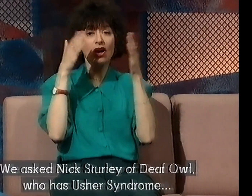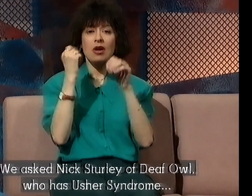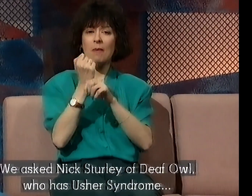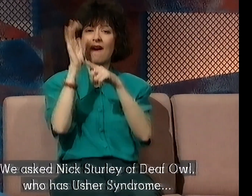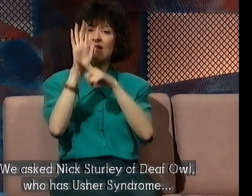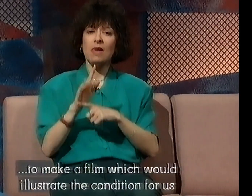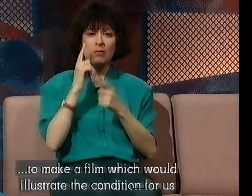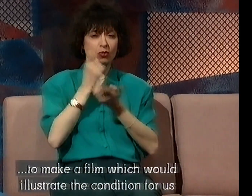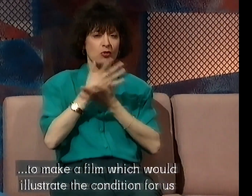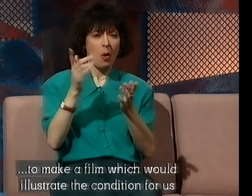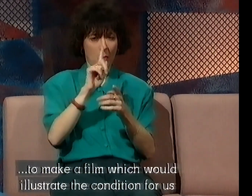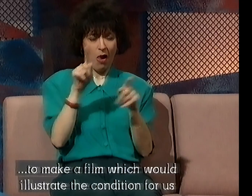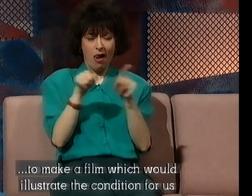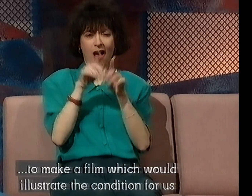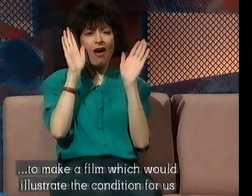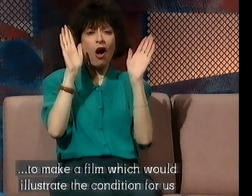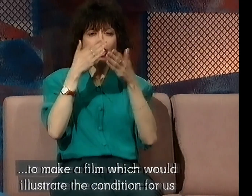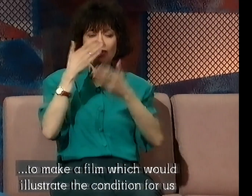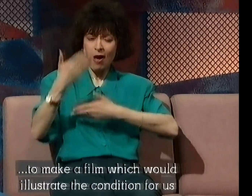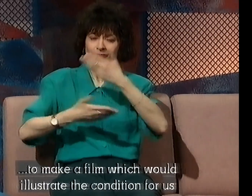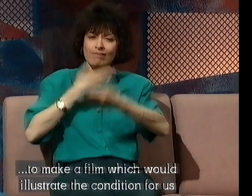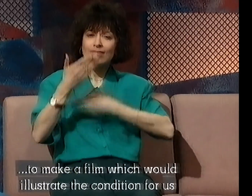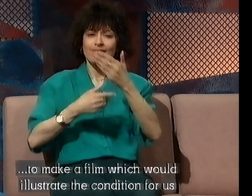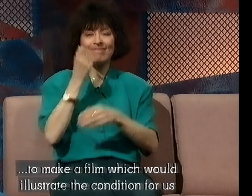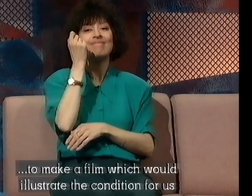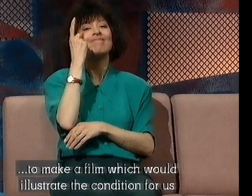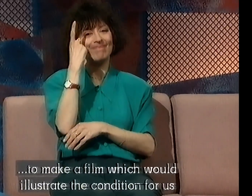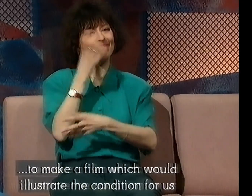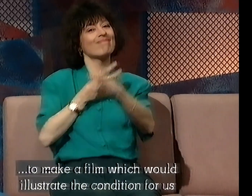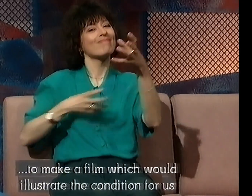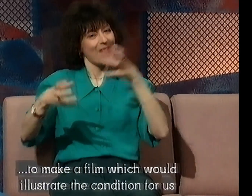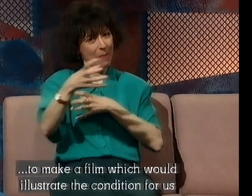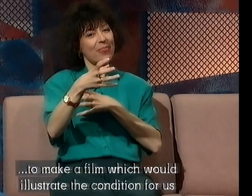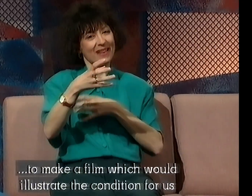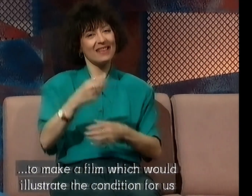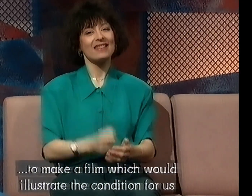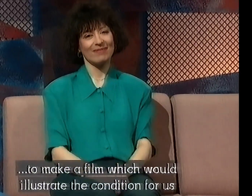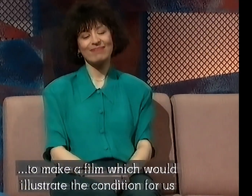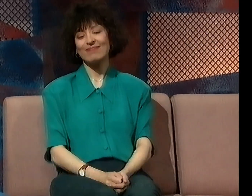syndrome, to make a film which would illustrate the condition for us. This is it.